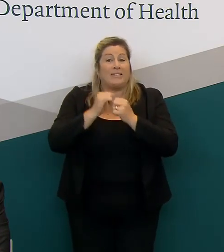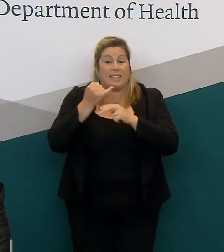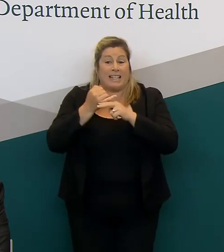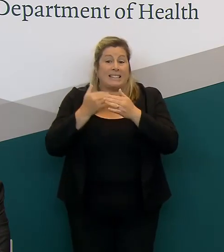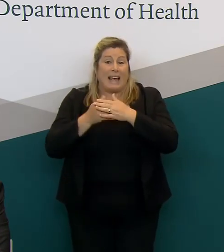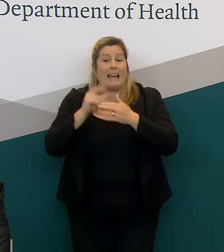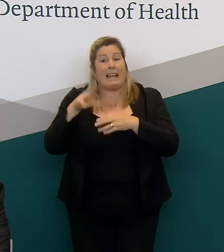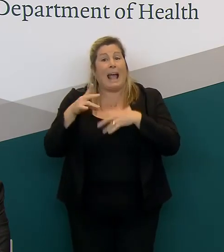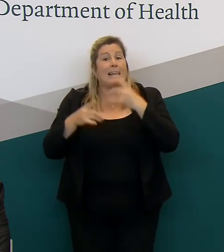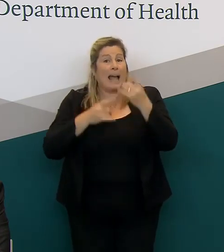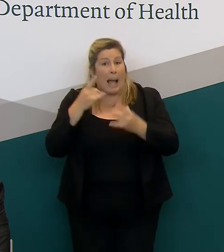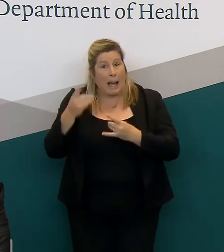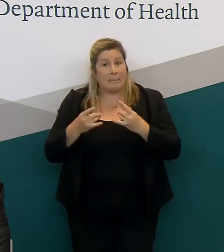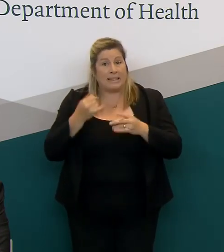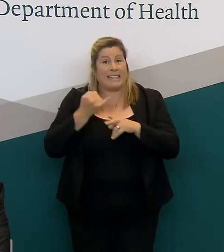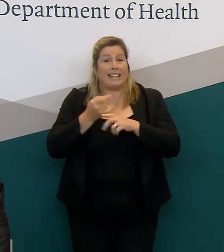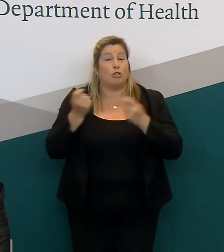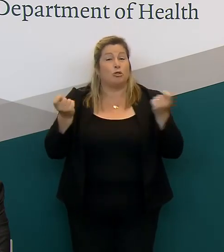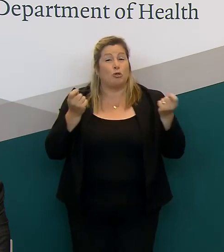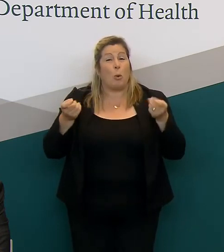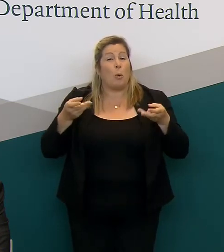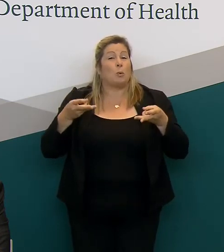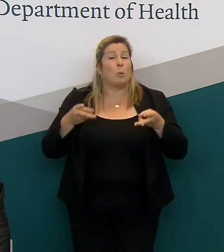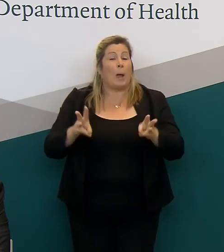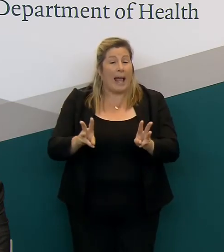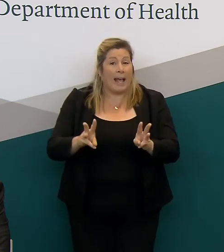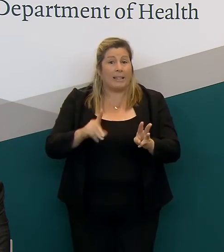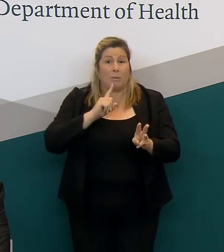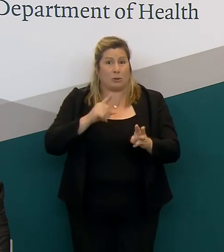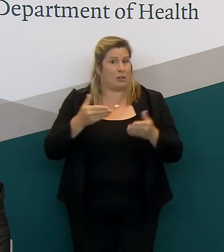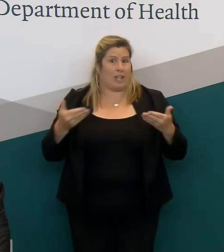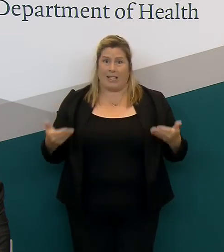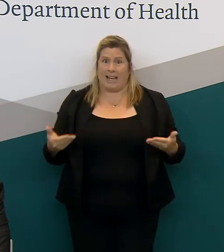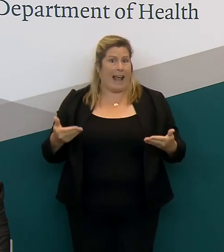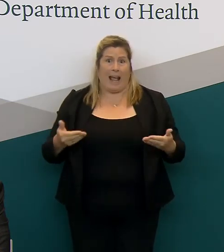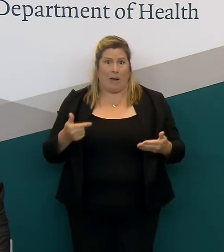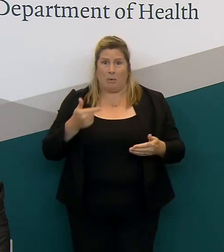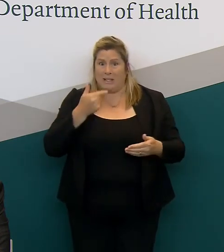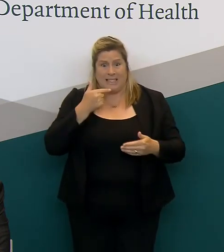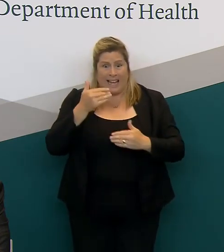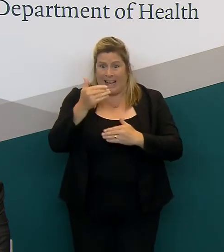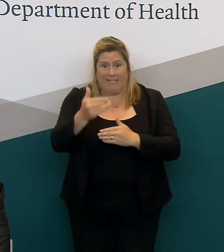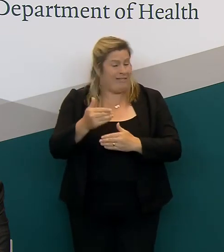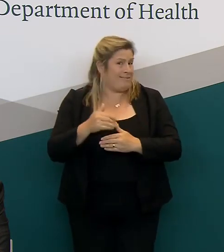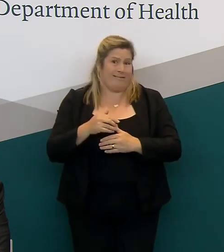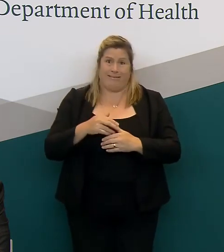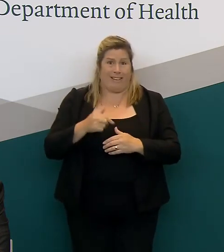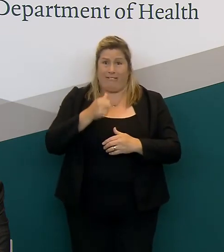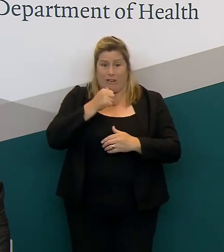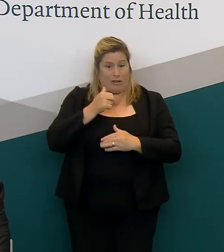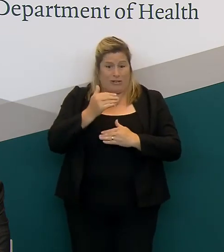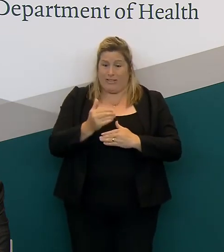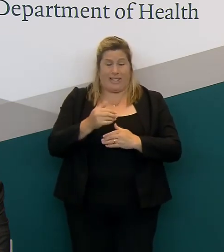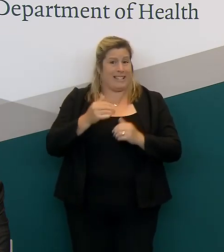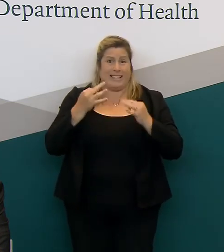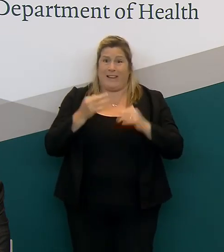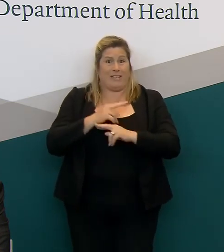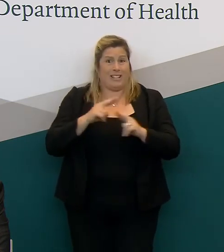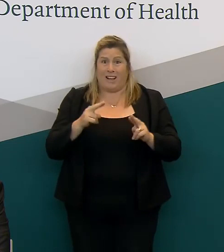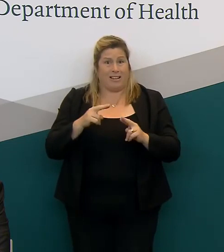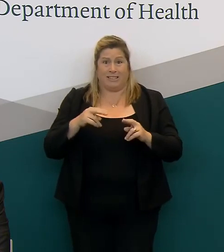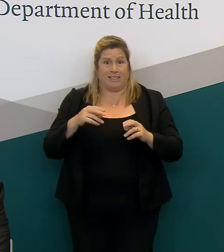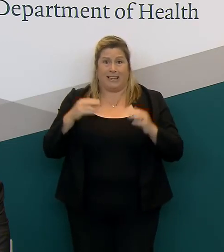happen in controlled ways and so on, but really not at a point now where we think that house parties and gathering indoors is